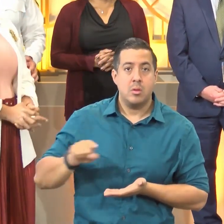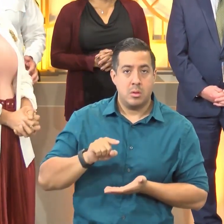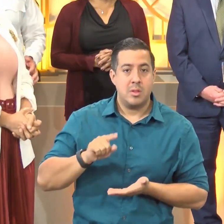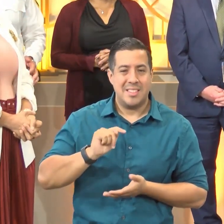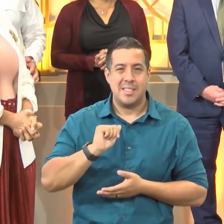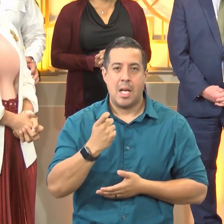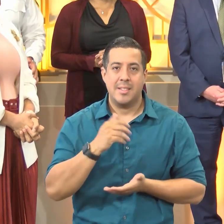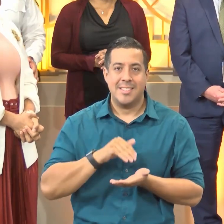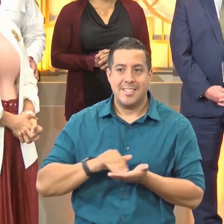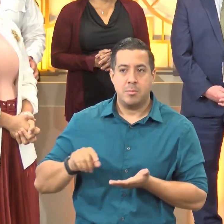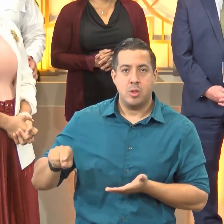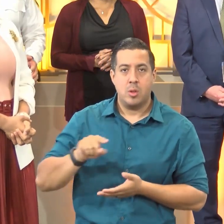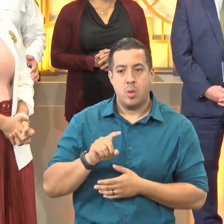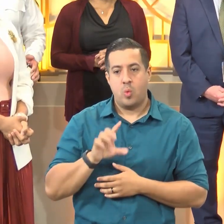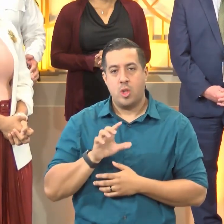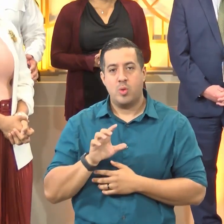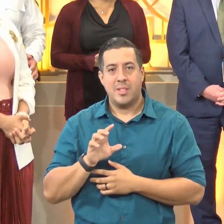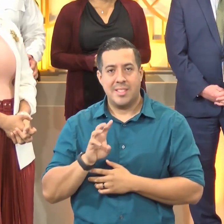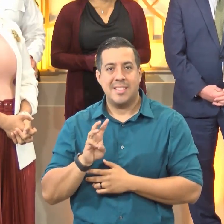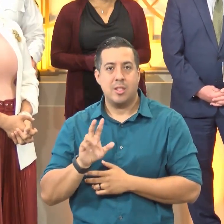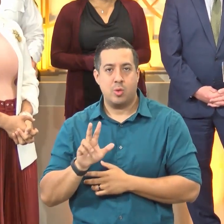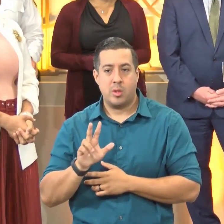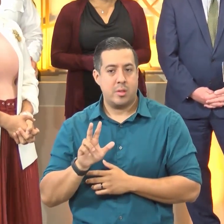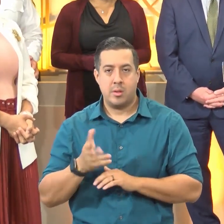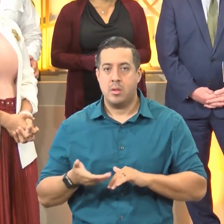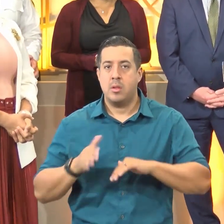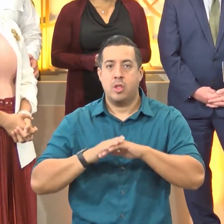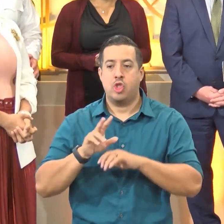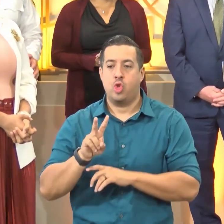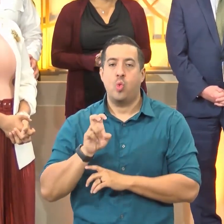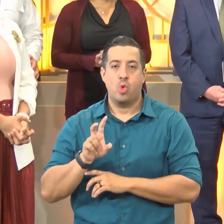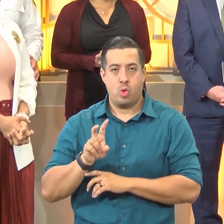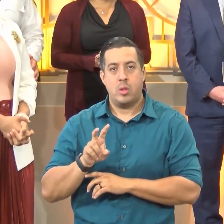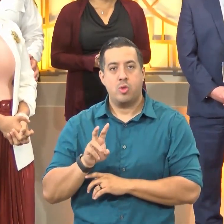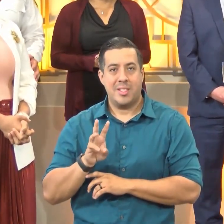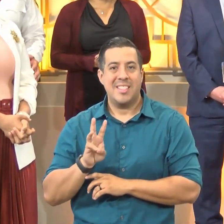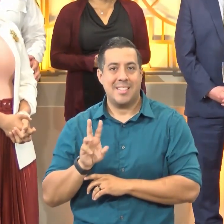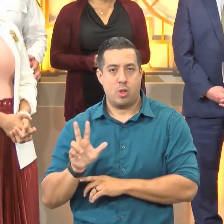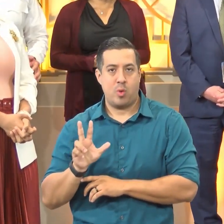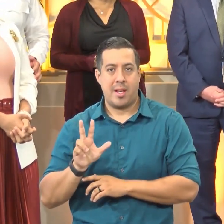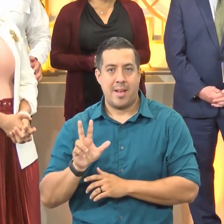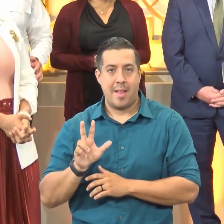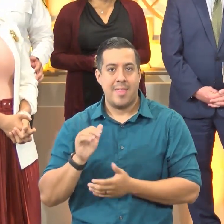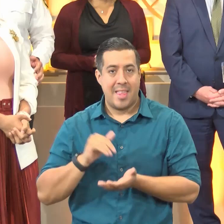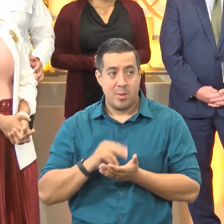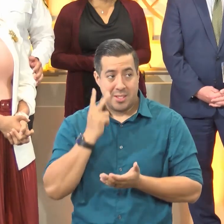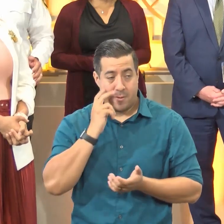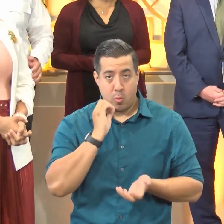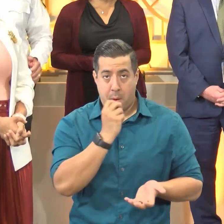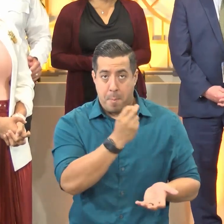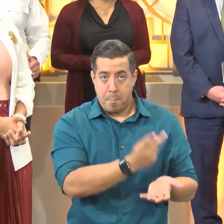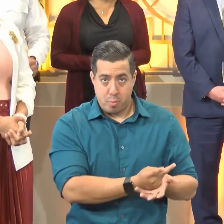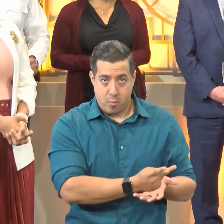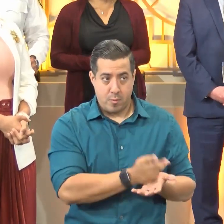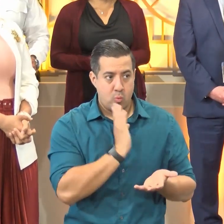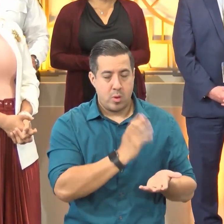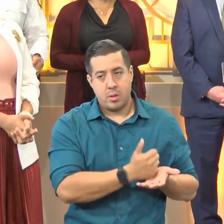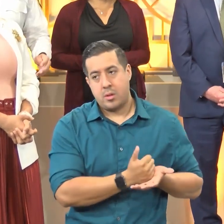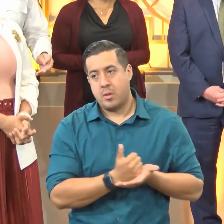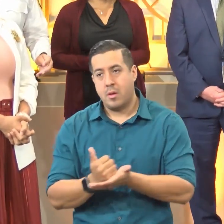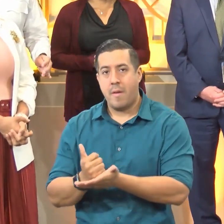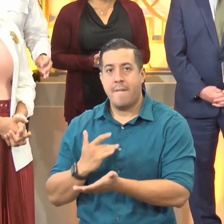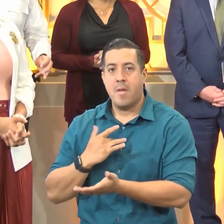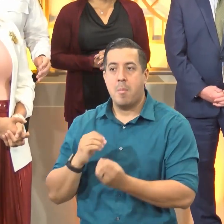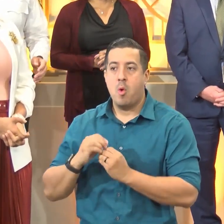exemption from $160,000 to $260,000, that will be approved. It will provide significant